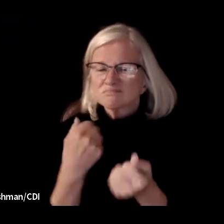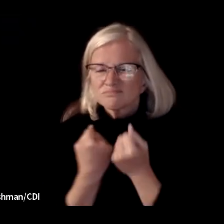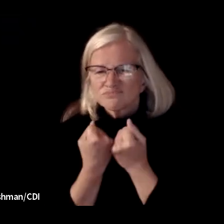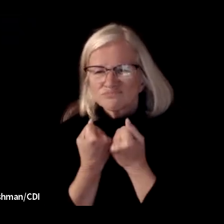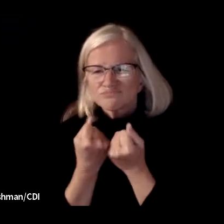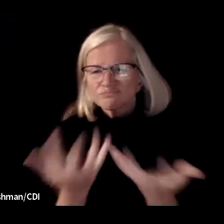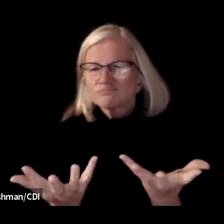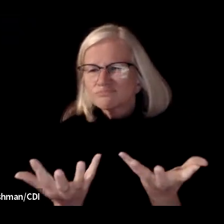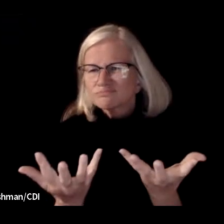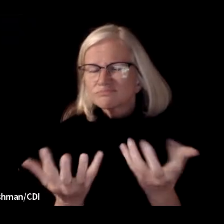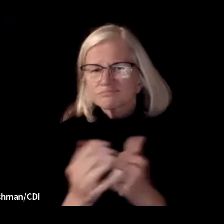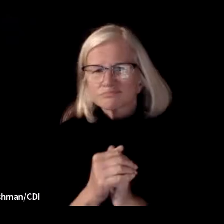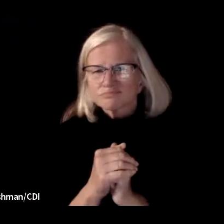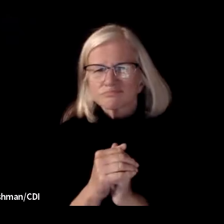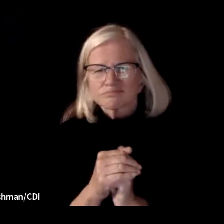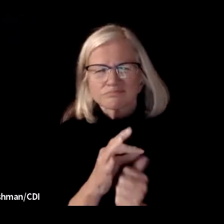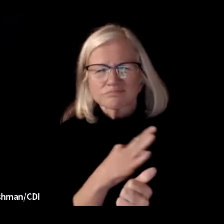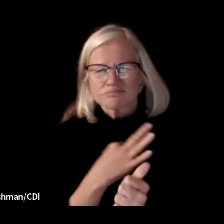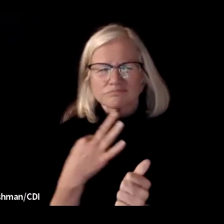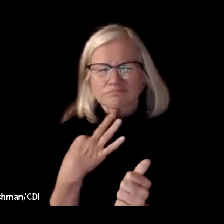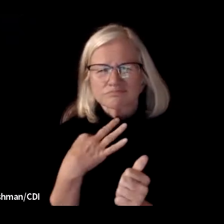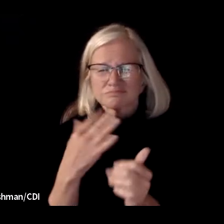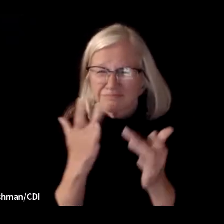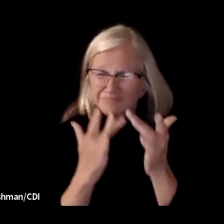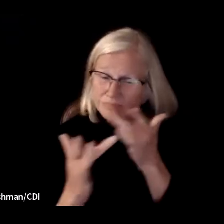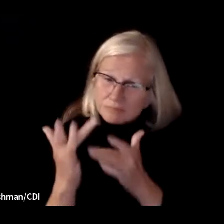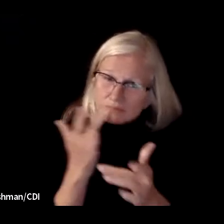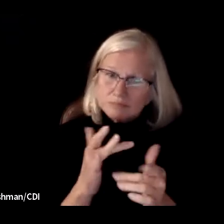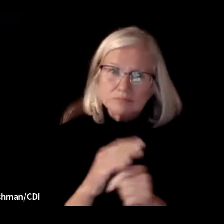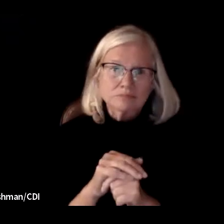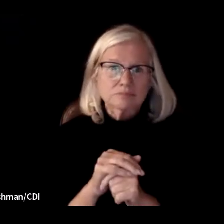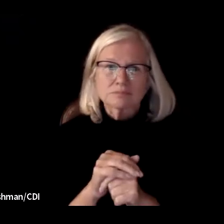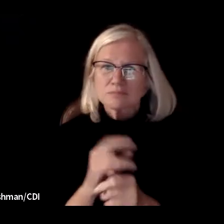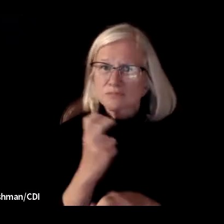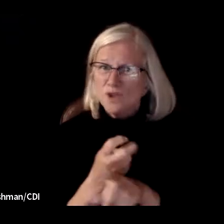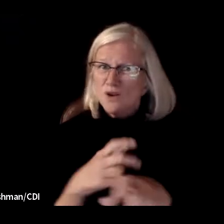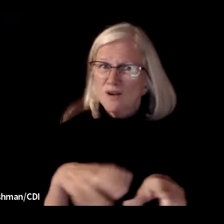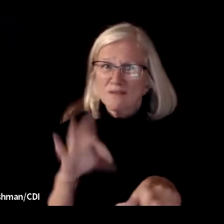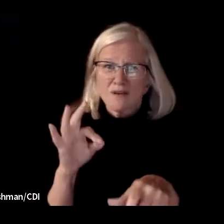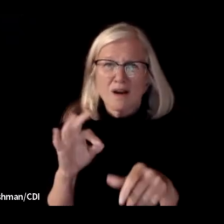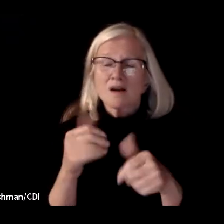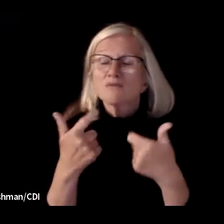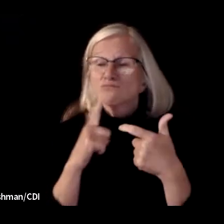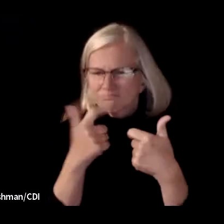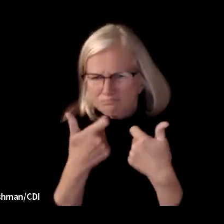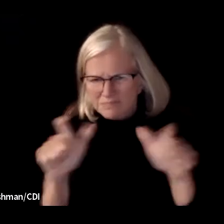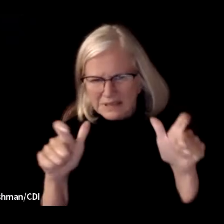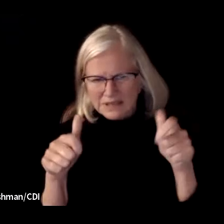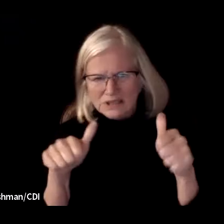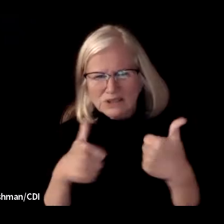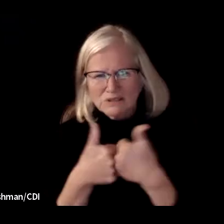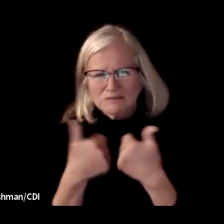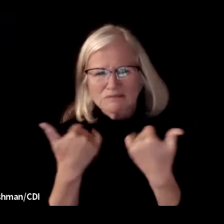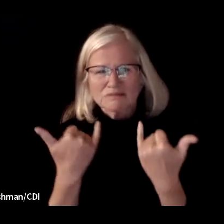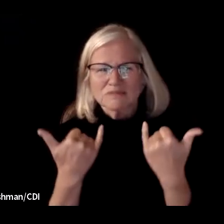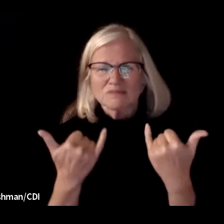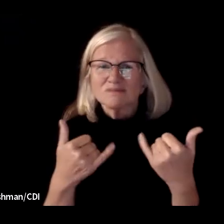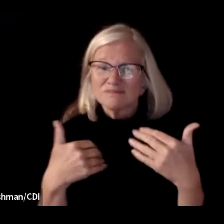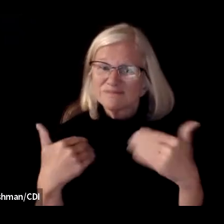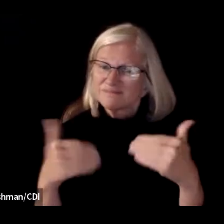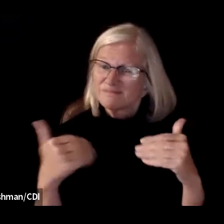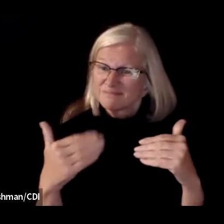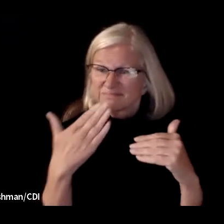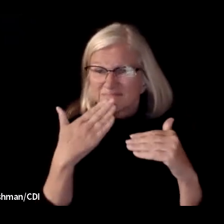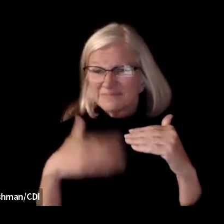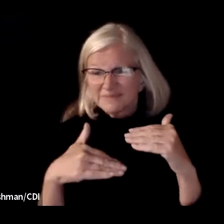staffing shortages that were mentioned earlier that continue to be a very big challenge and have actually reached a critical level. Staff vacancies are